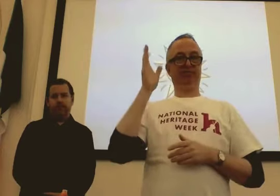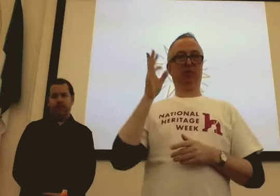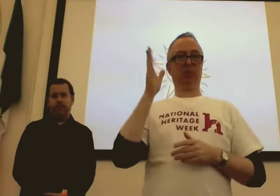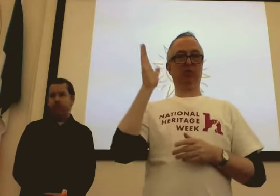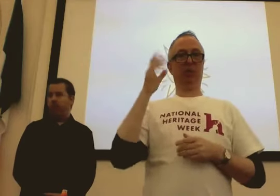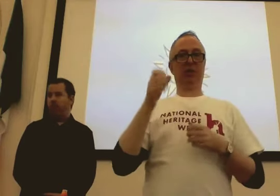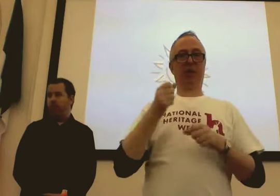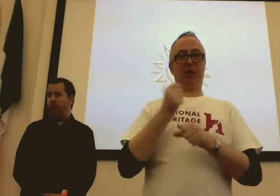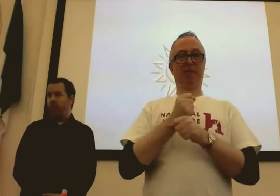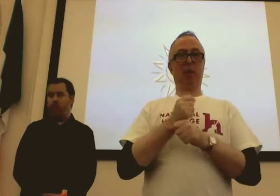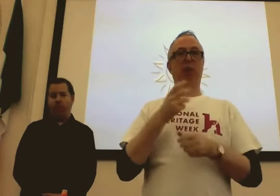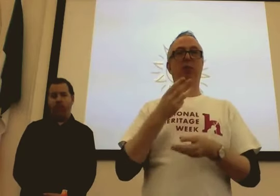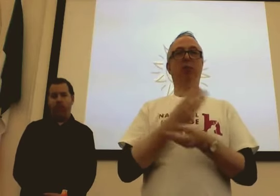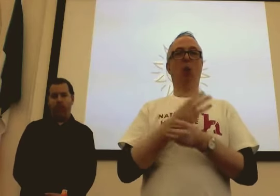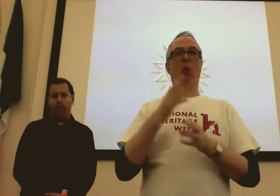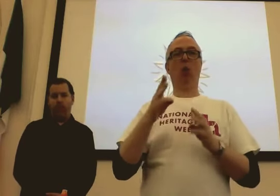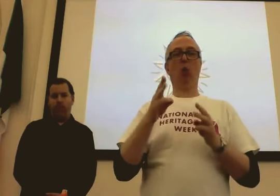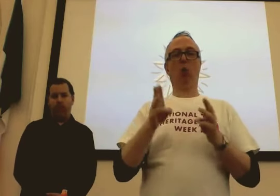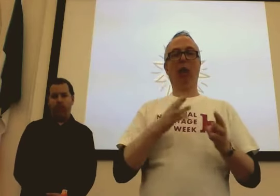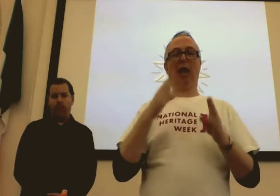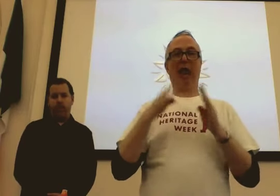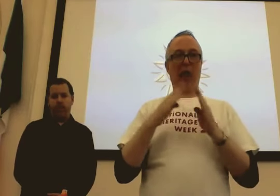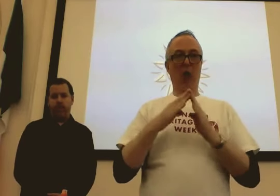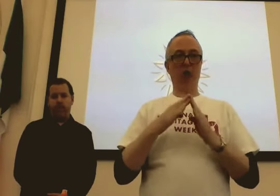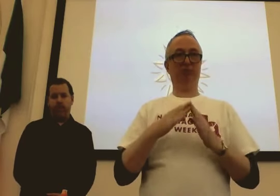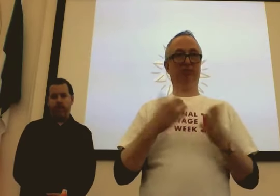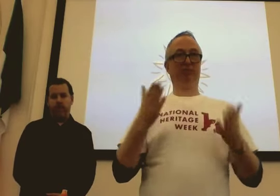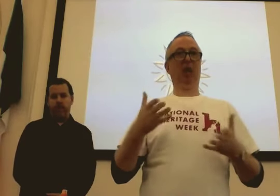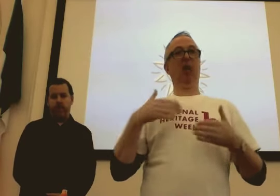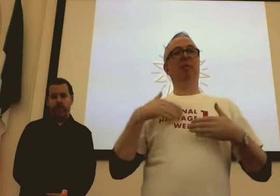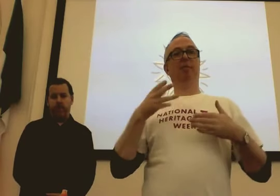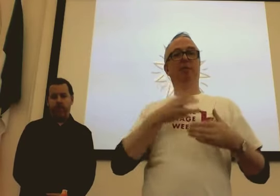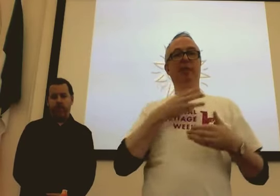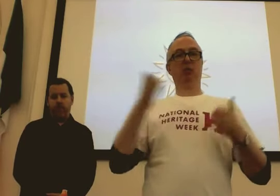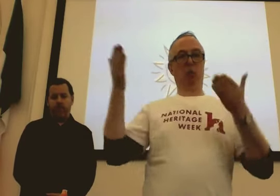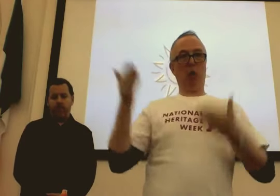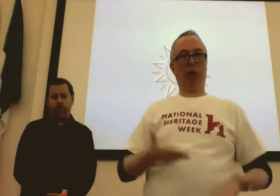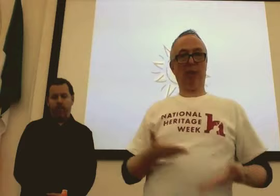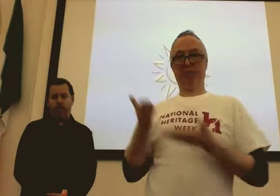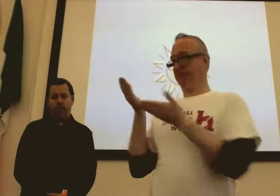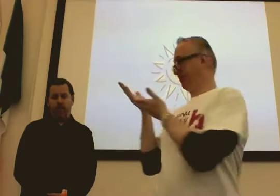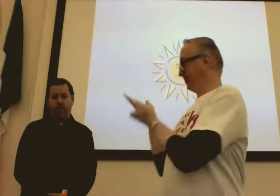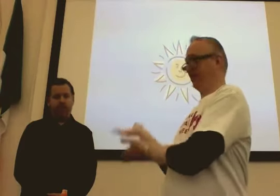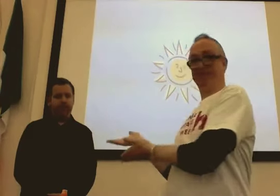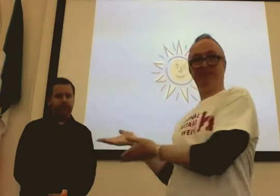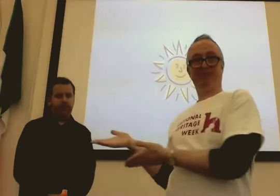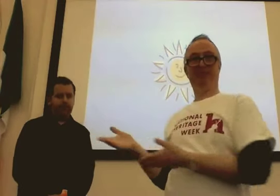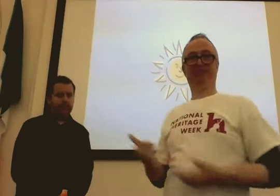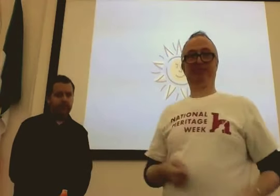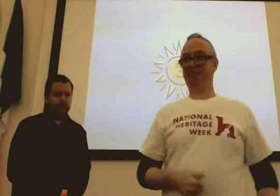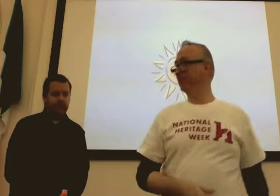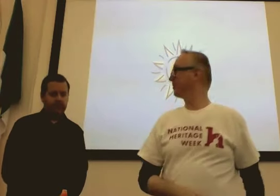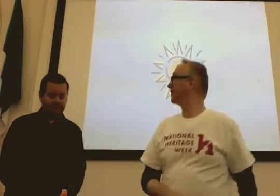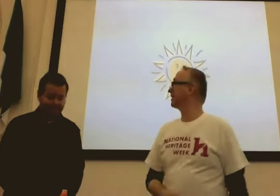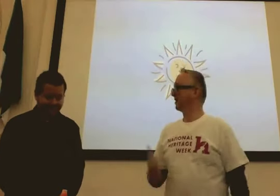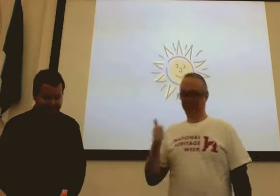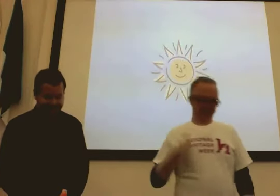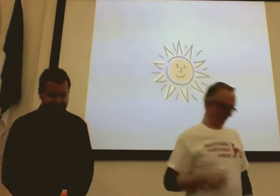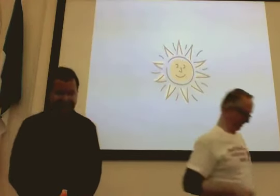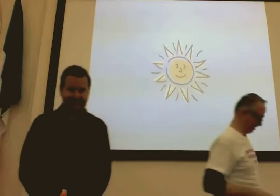Leonard, who's going to present on the topic of workout. So please welcome Mr. Leonard.